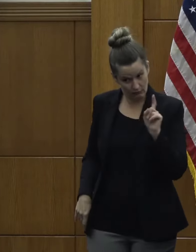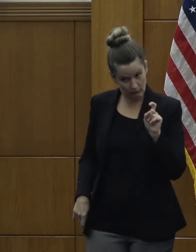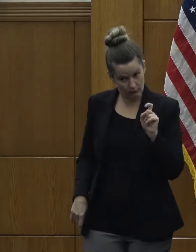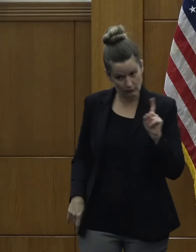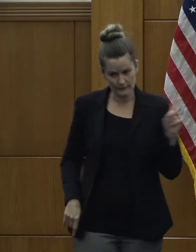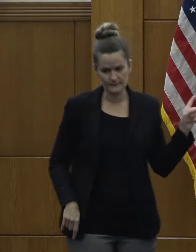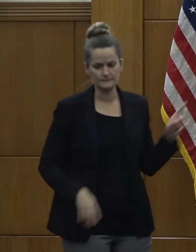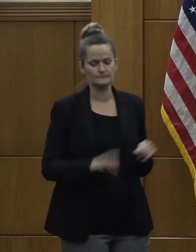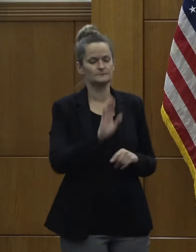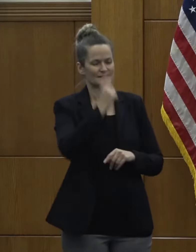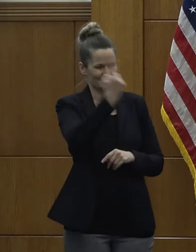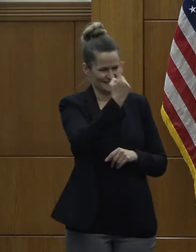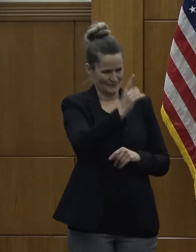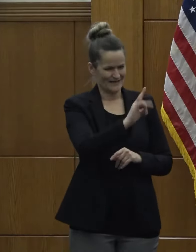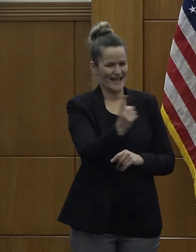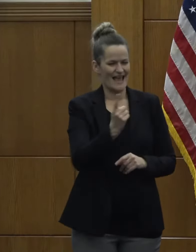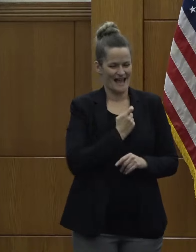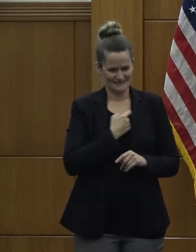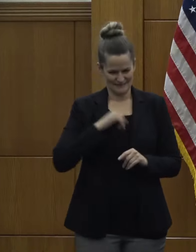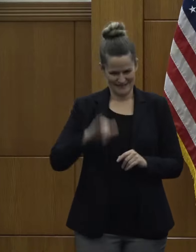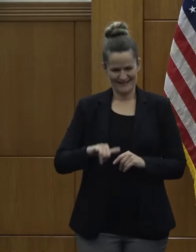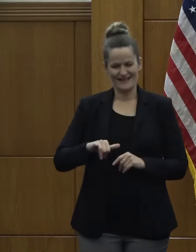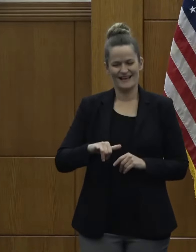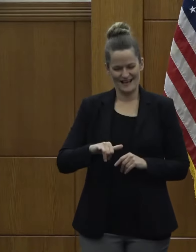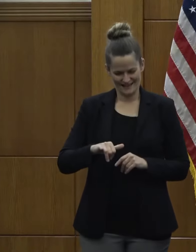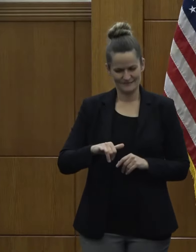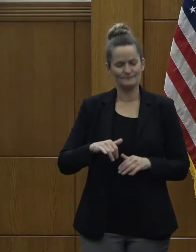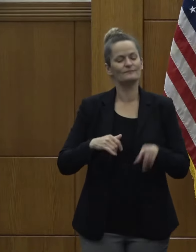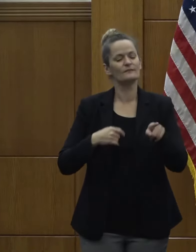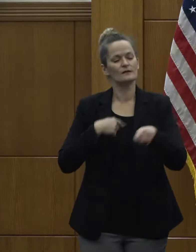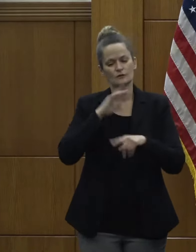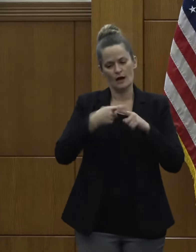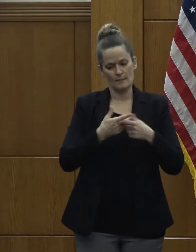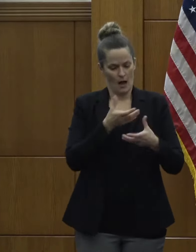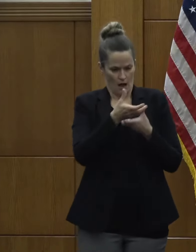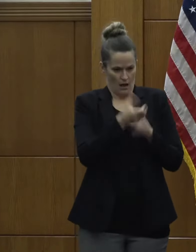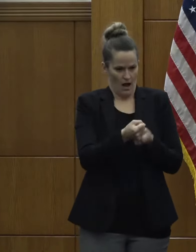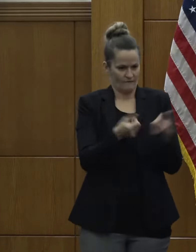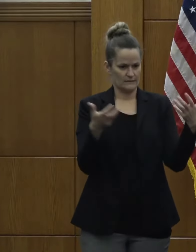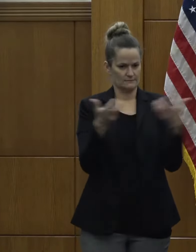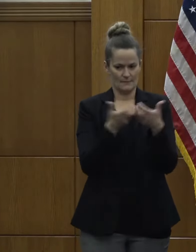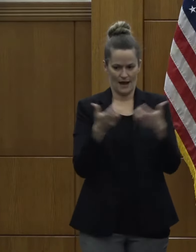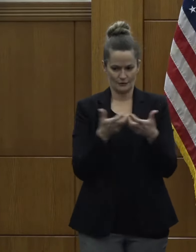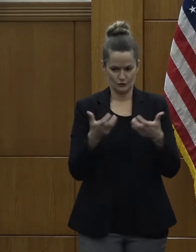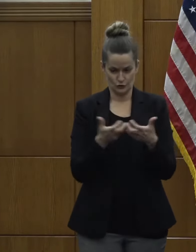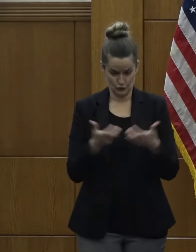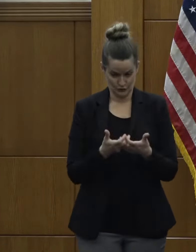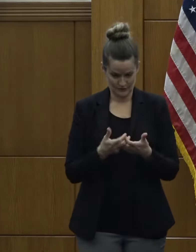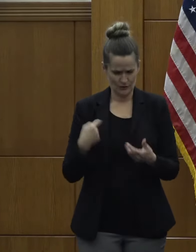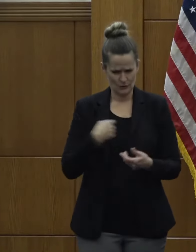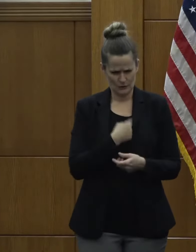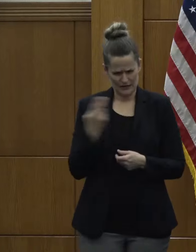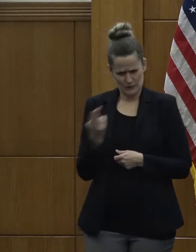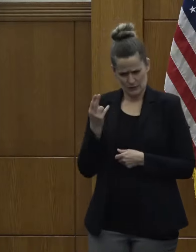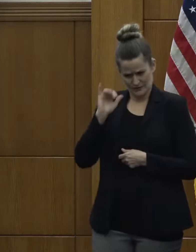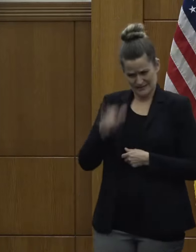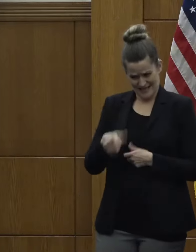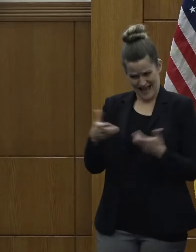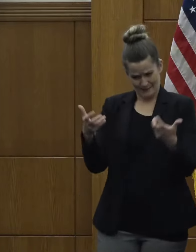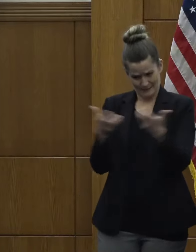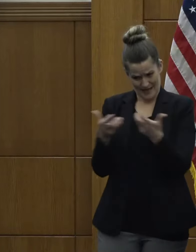data elements that we use when we are trying to determine if we have a match to someone on our voter list. Virginia